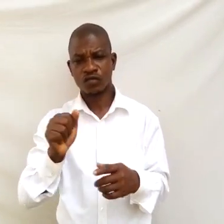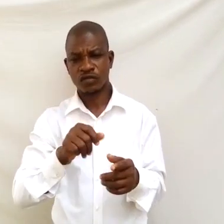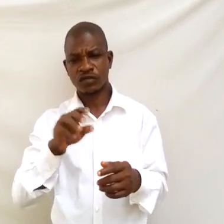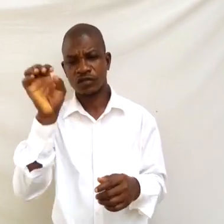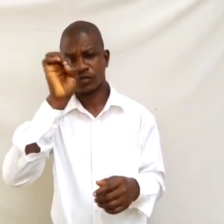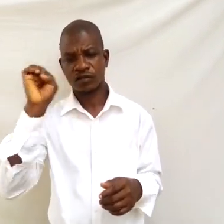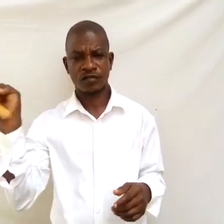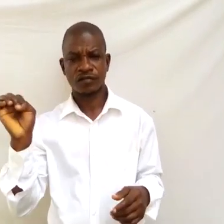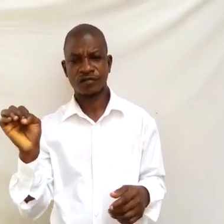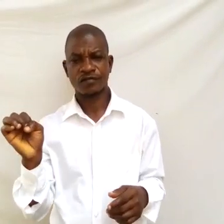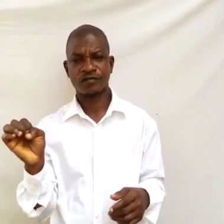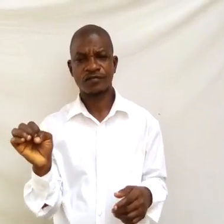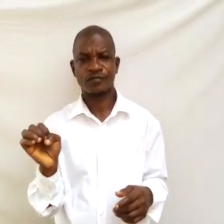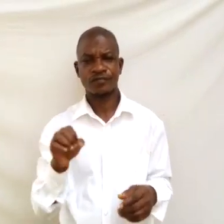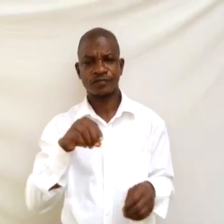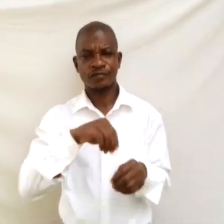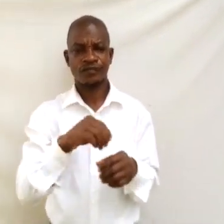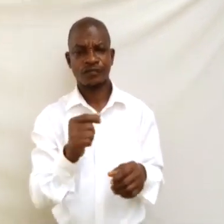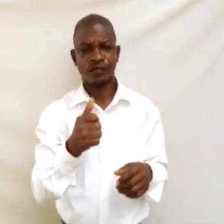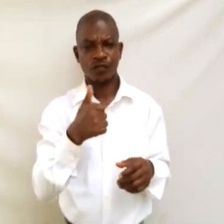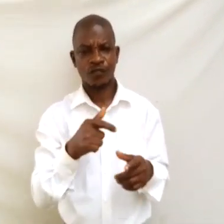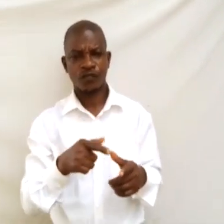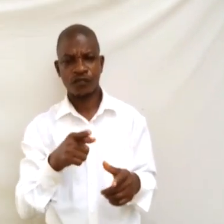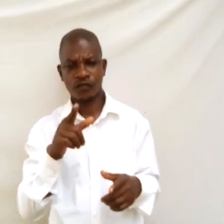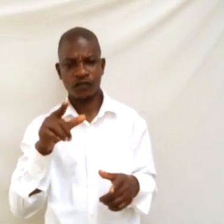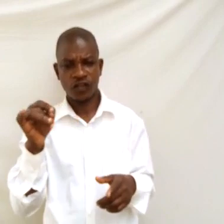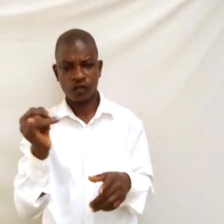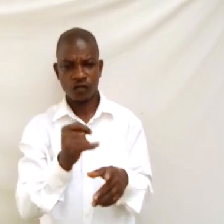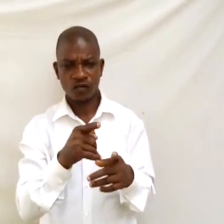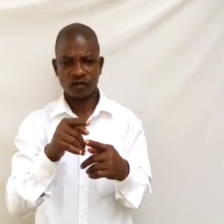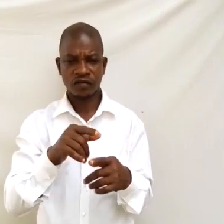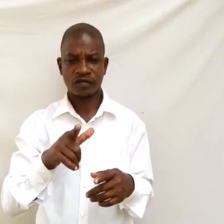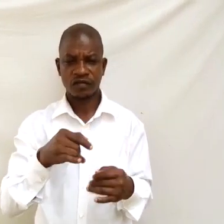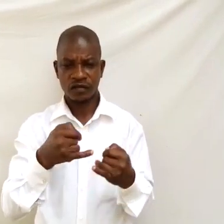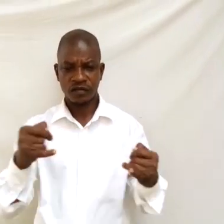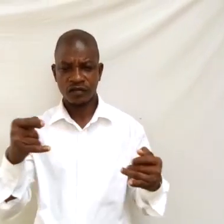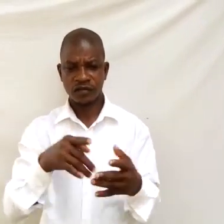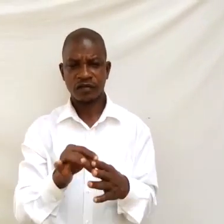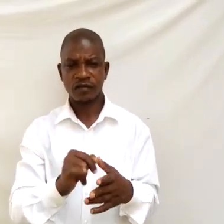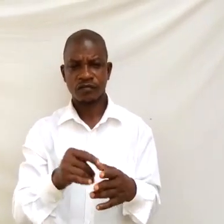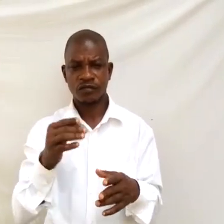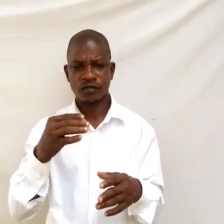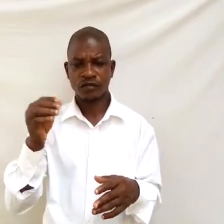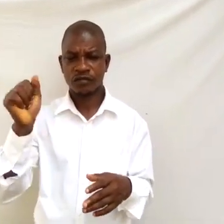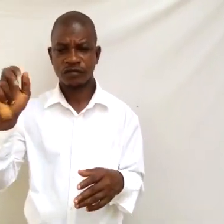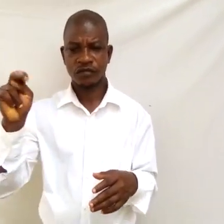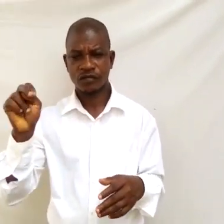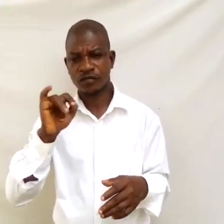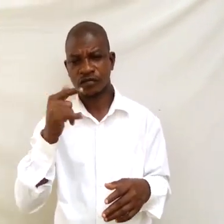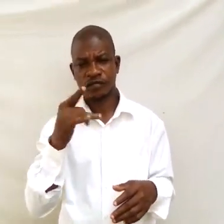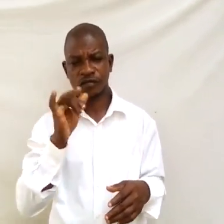So the next is draw the line based on the angle you measure.